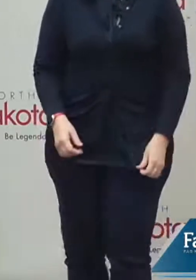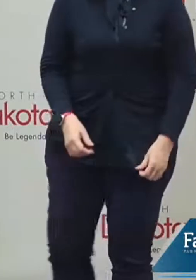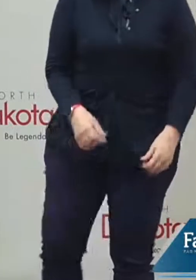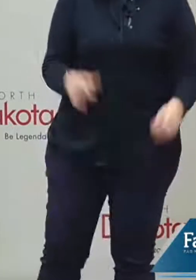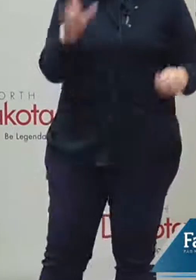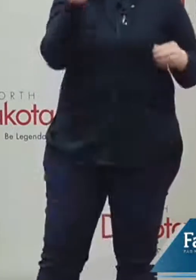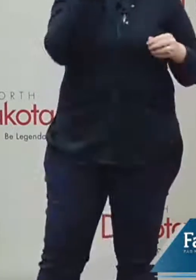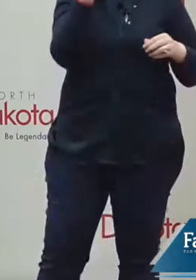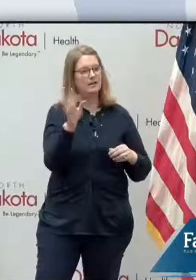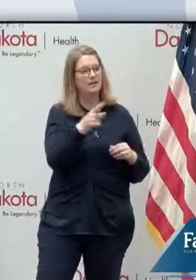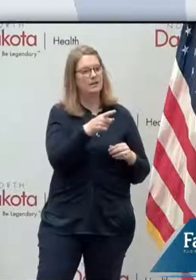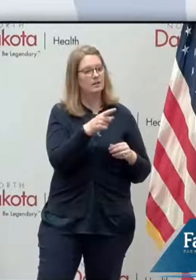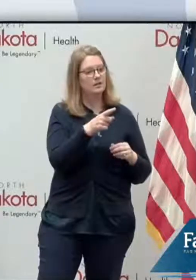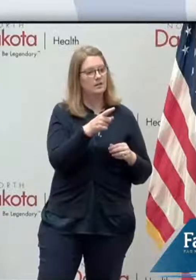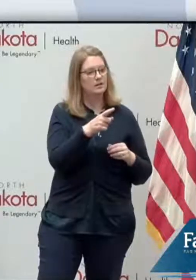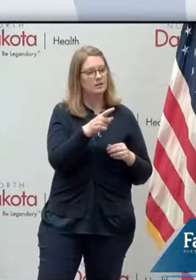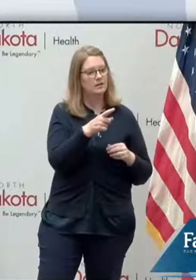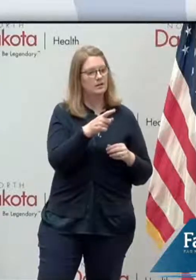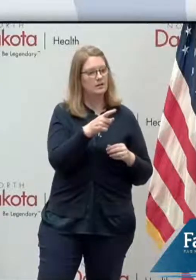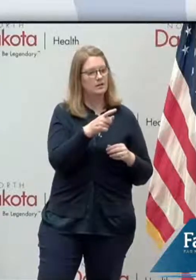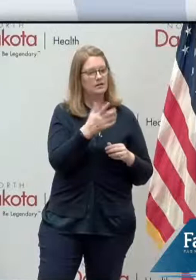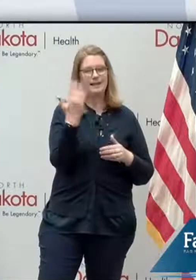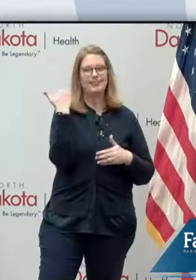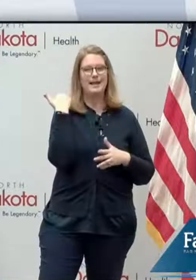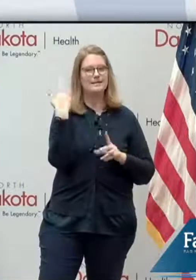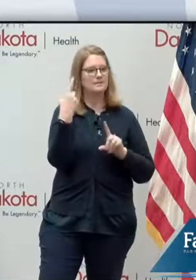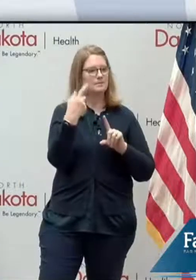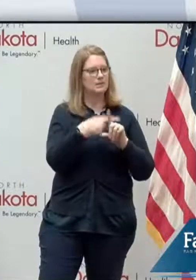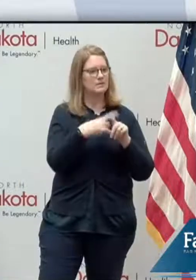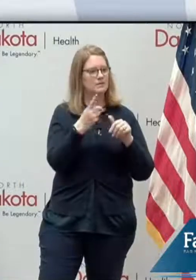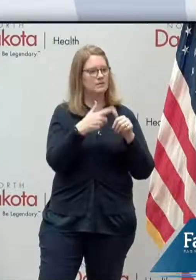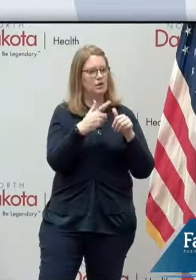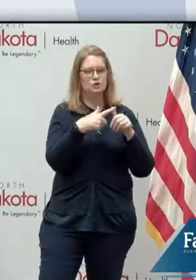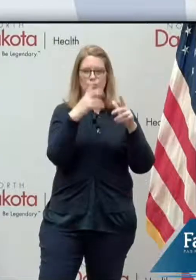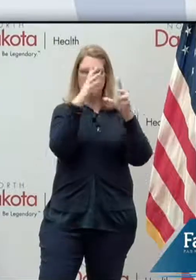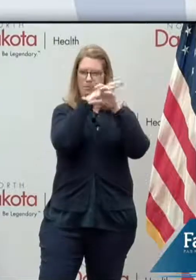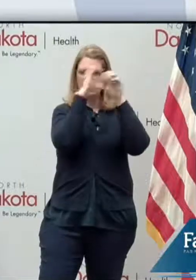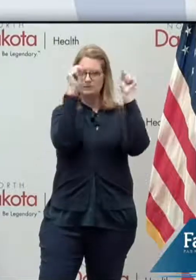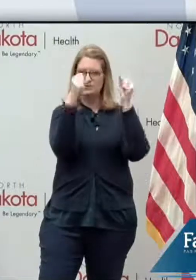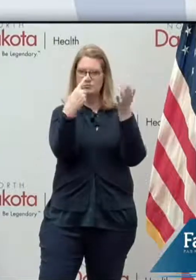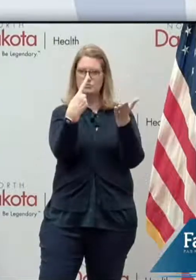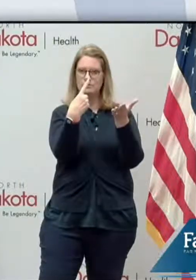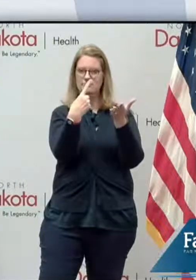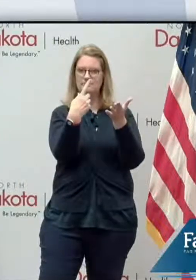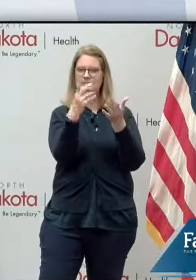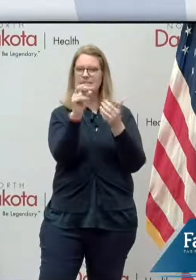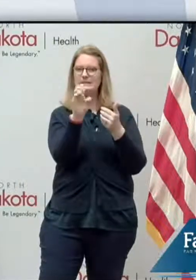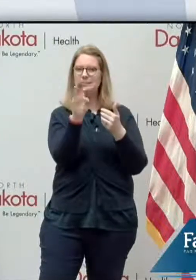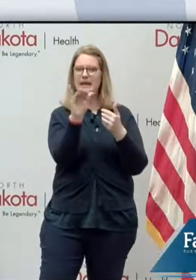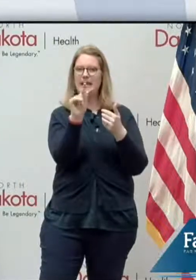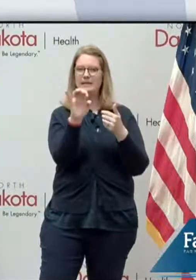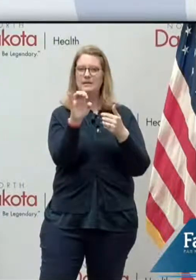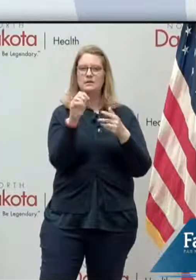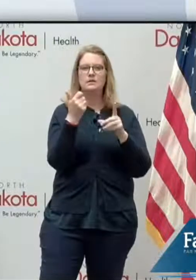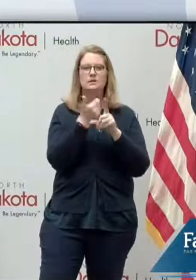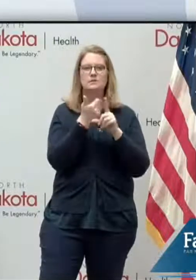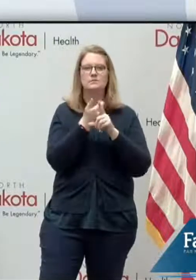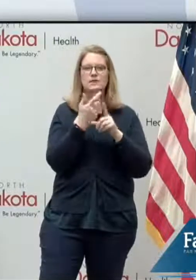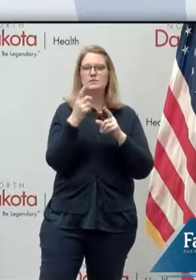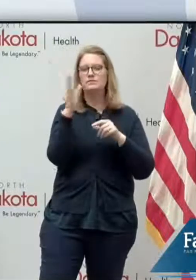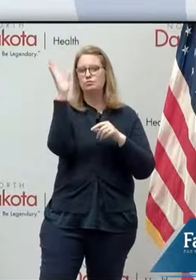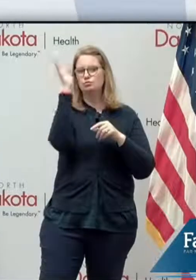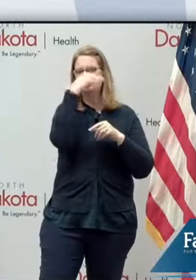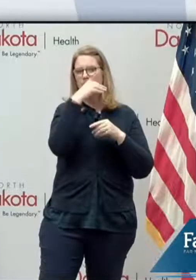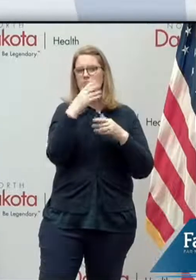Hi. In the last month's first presidential debate, President Trump brought up Hunter Biden's